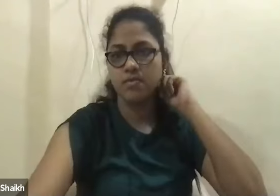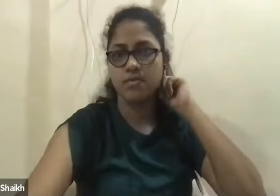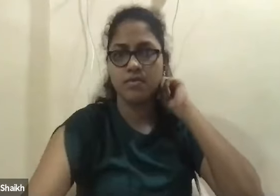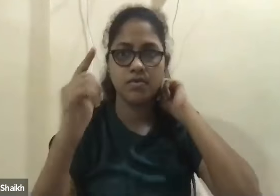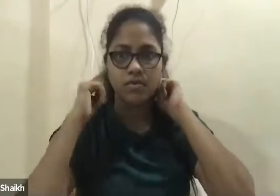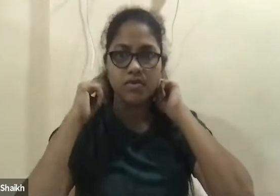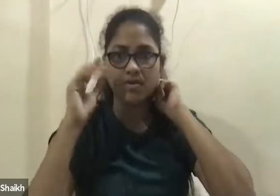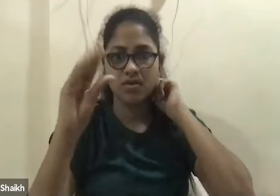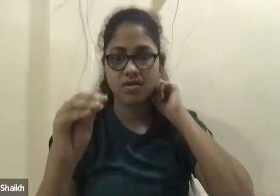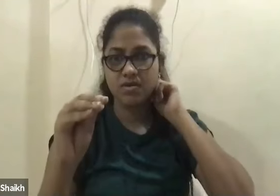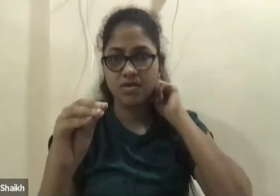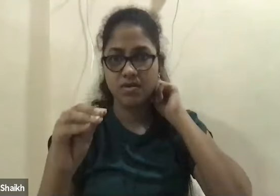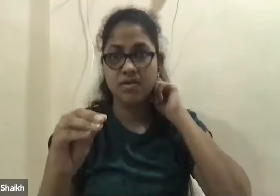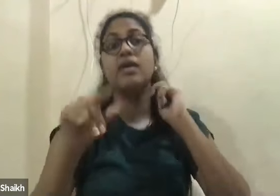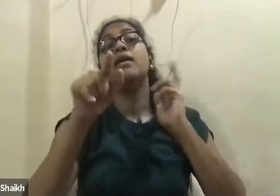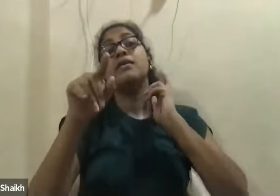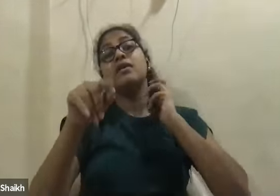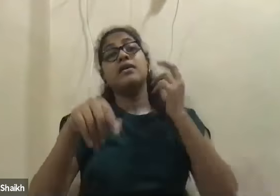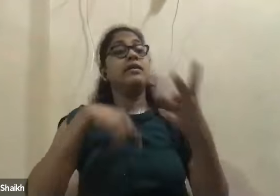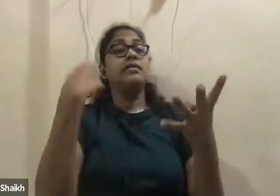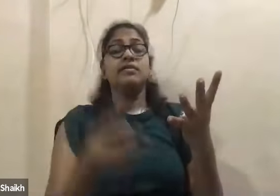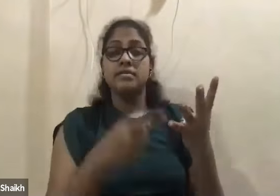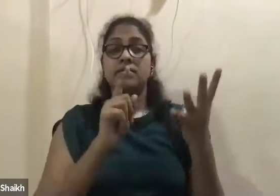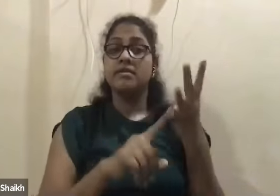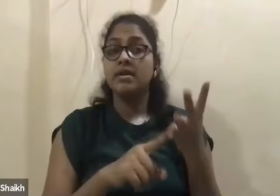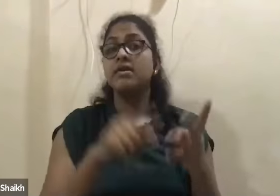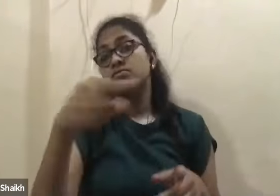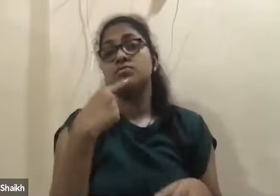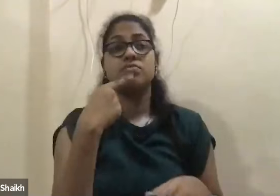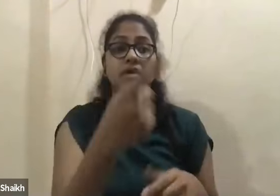Then you can also say where all the money can be invested, if it's a movable property.